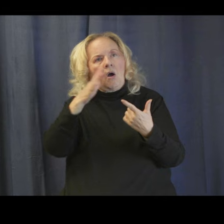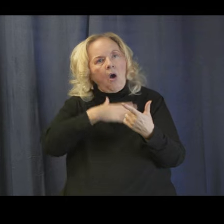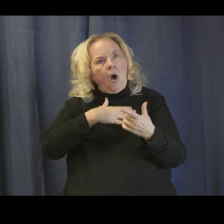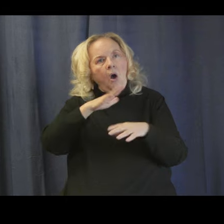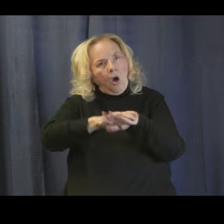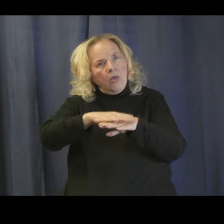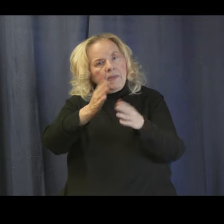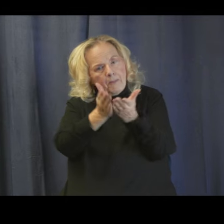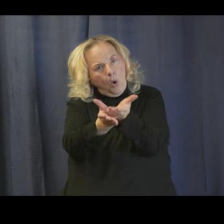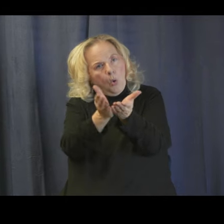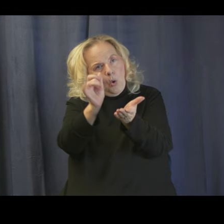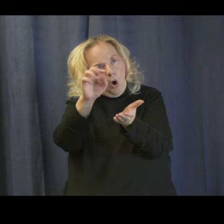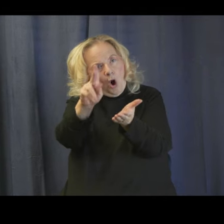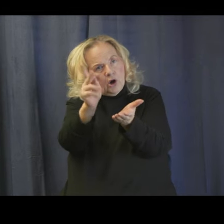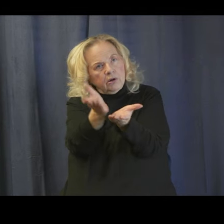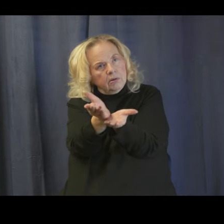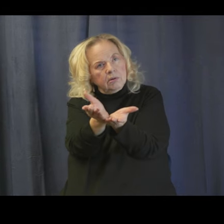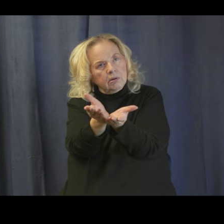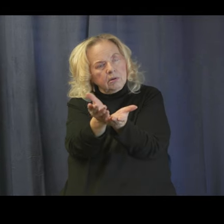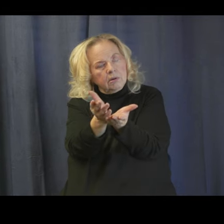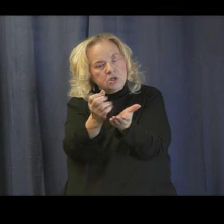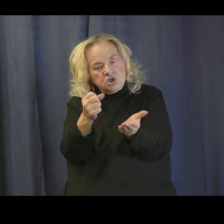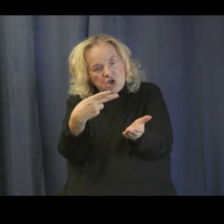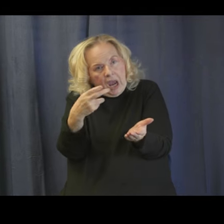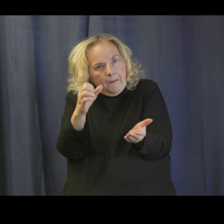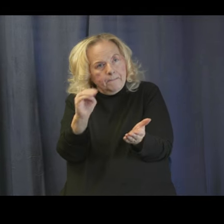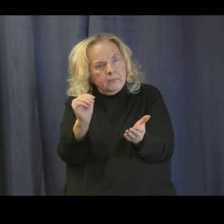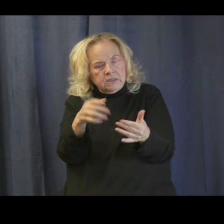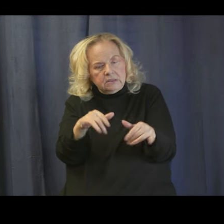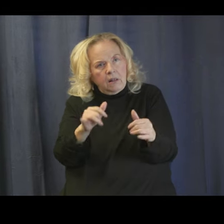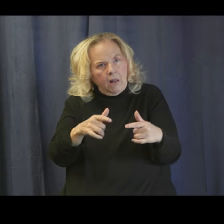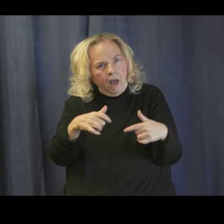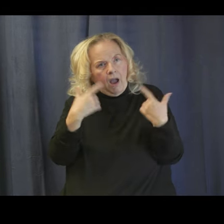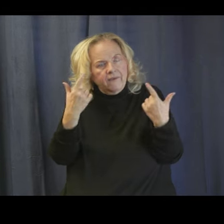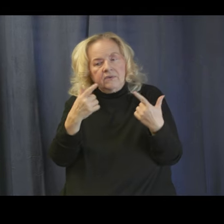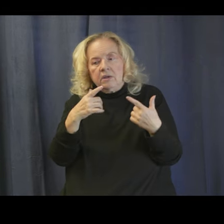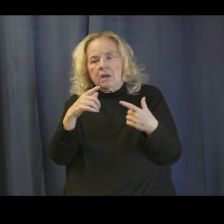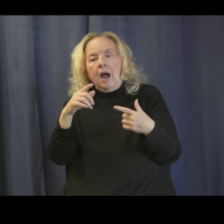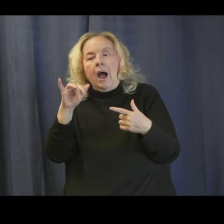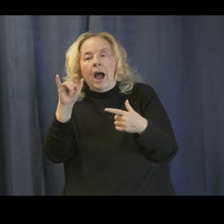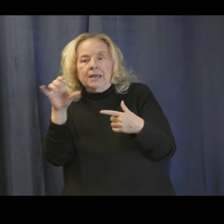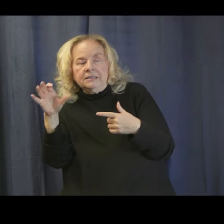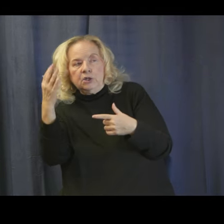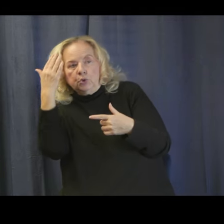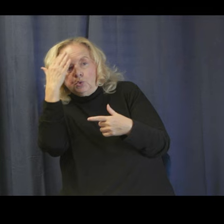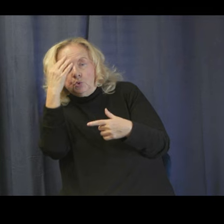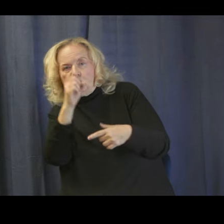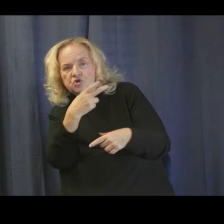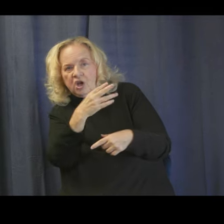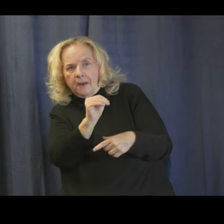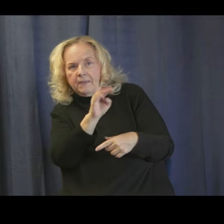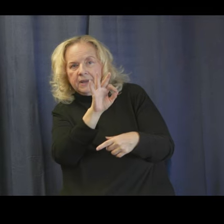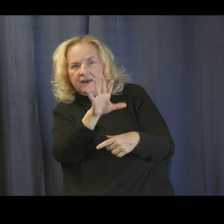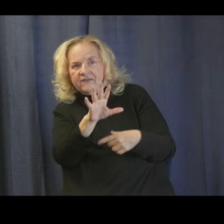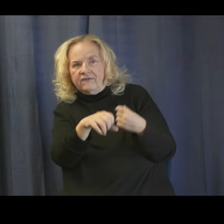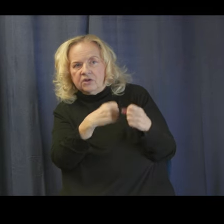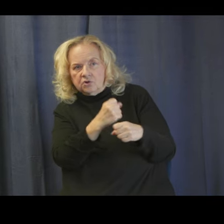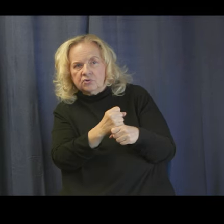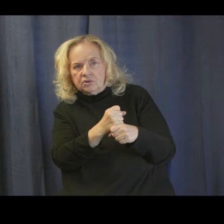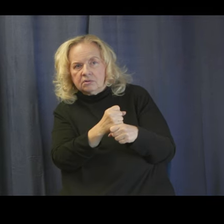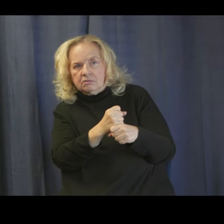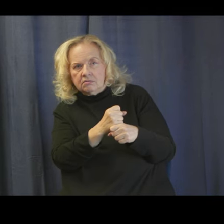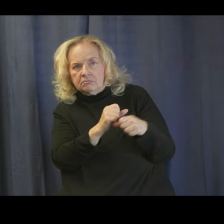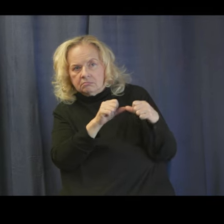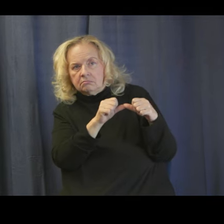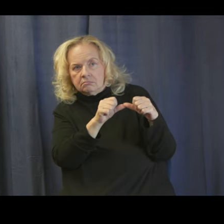boat. So get a load of this. Isaac knew Shem for 95